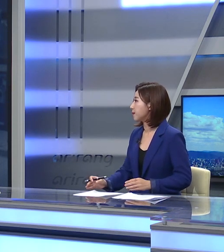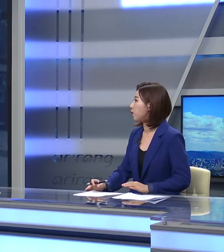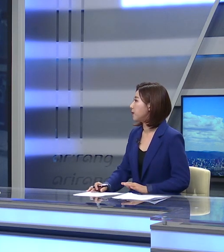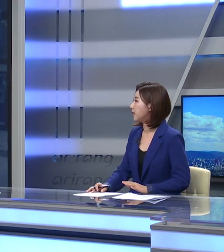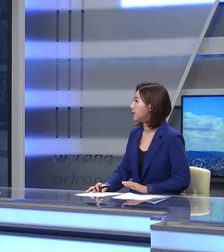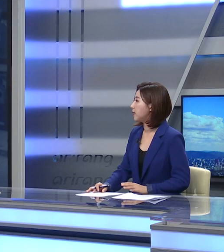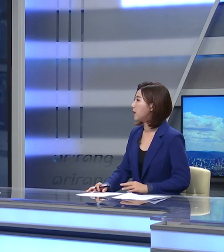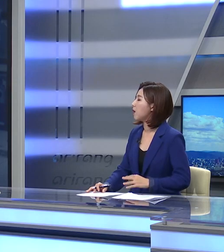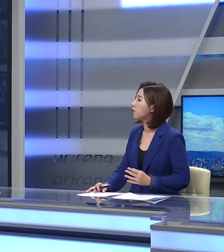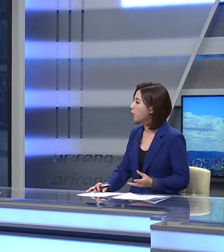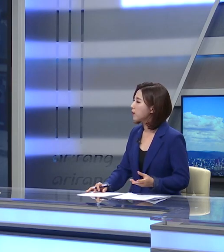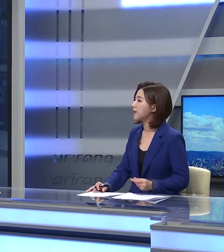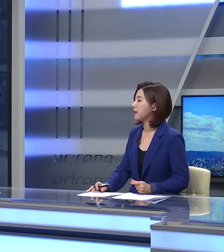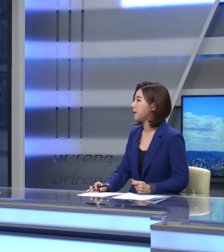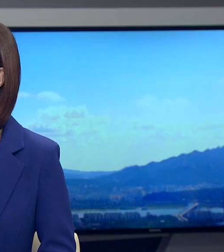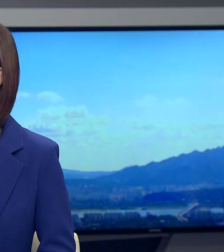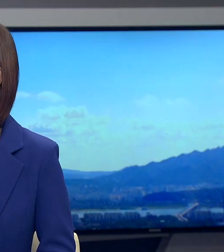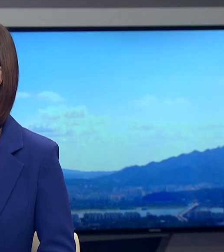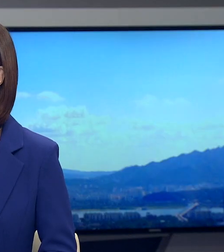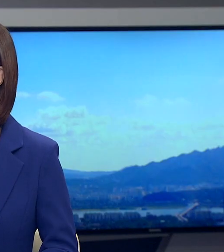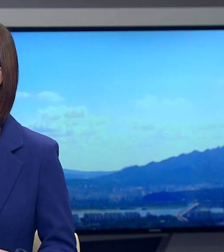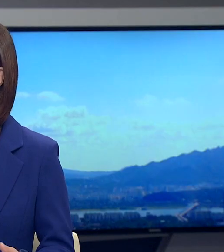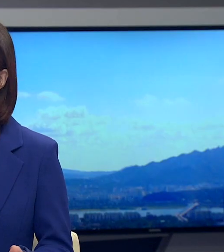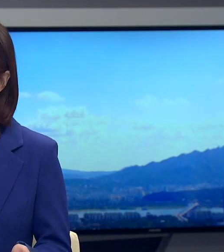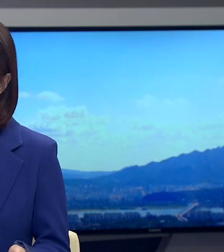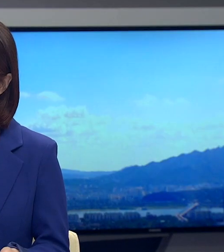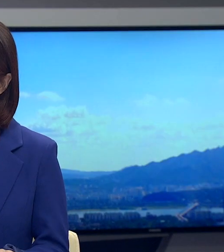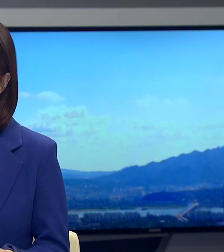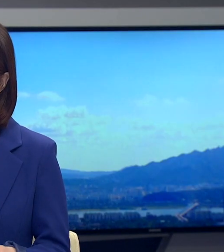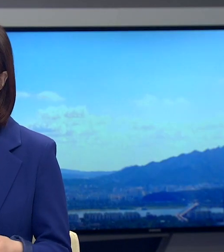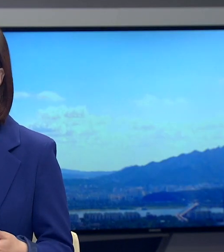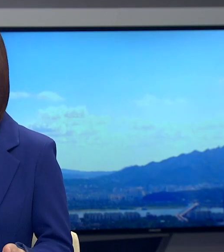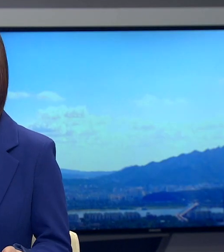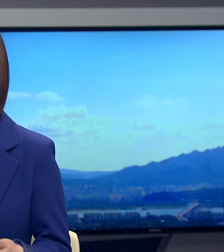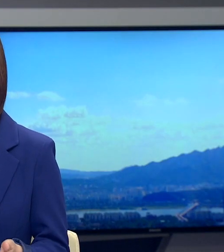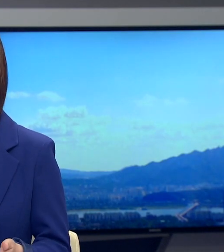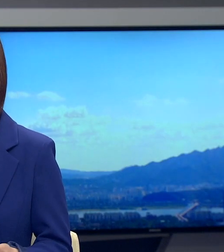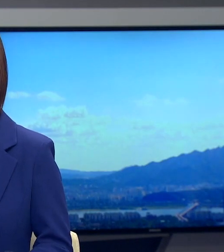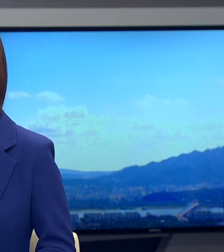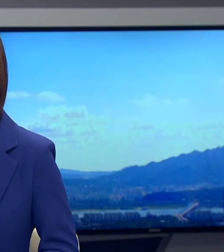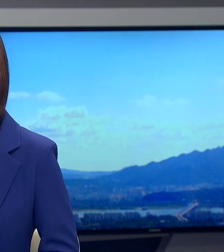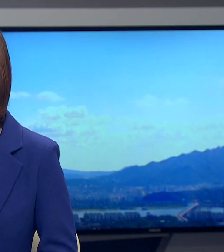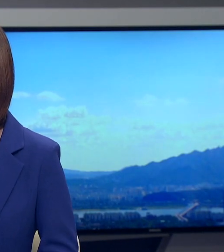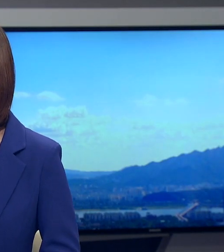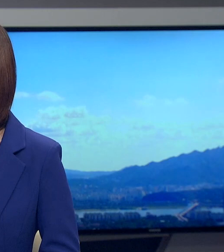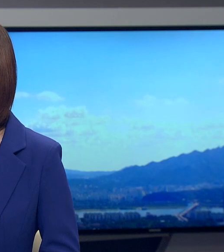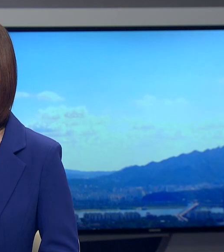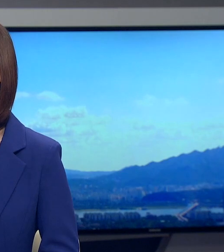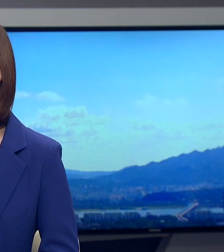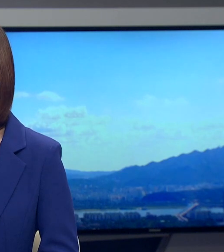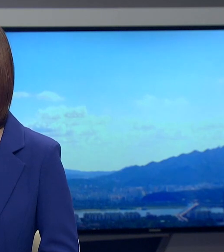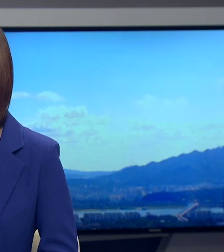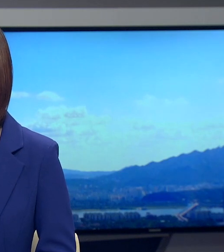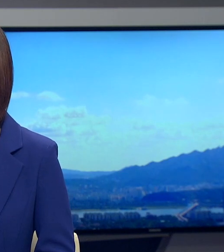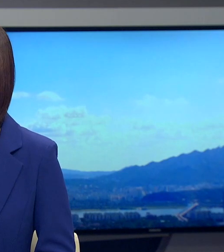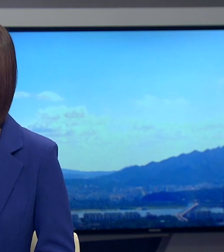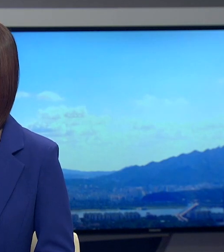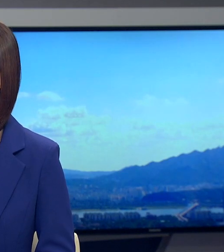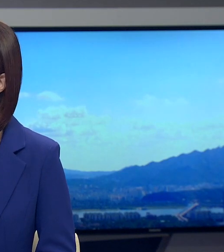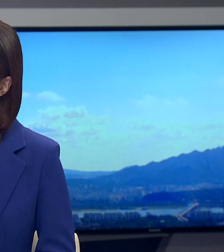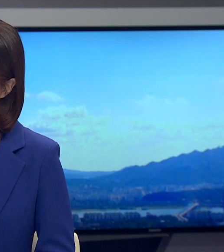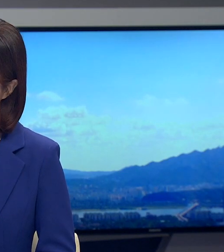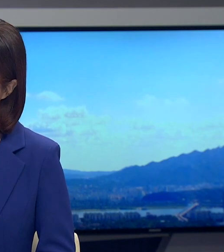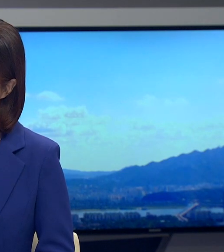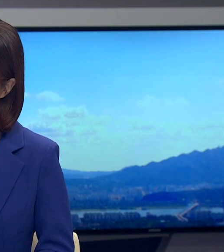fight against COVID-19, and of course that means that includes more active bilateral cooperation with South Korea as well.